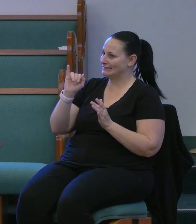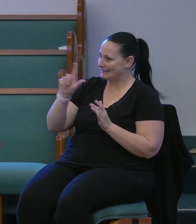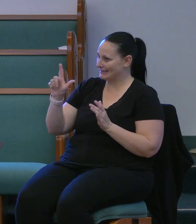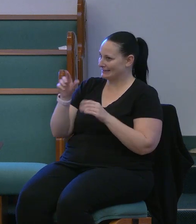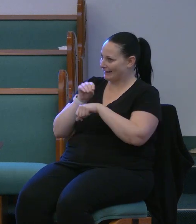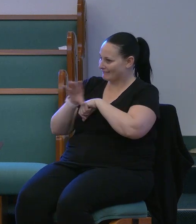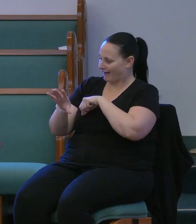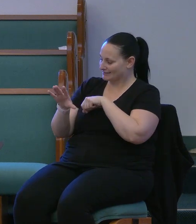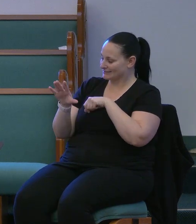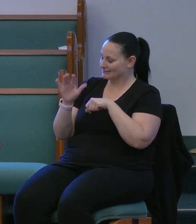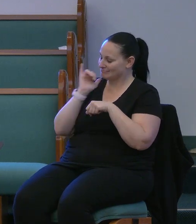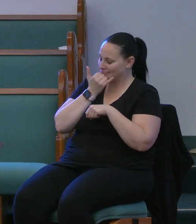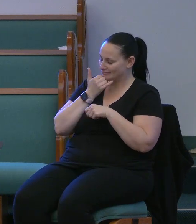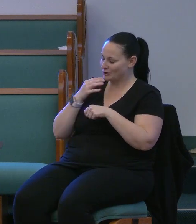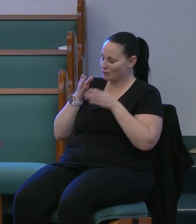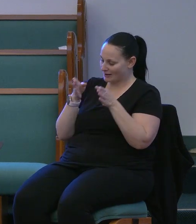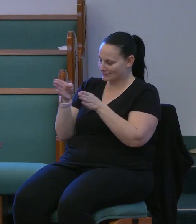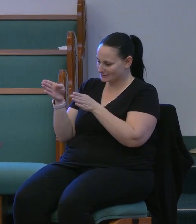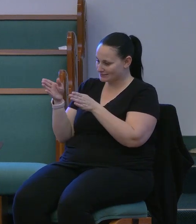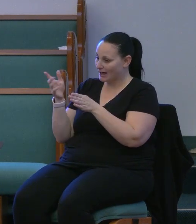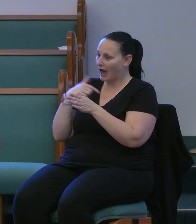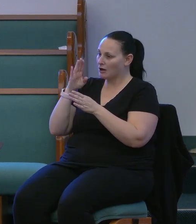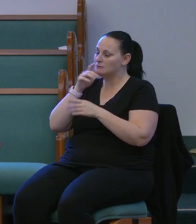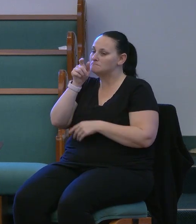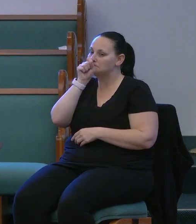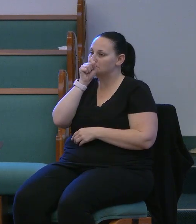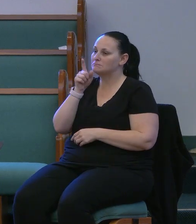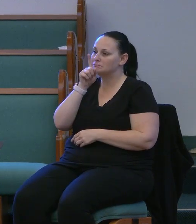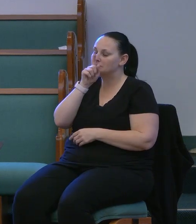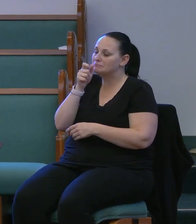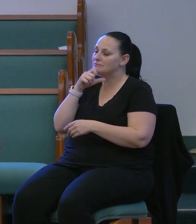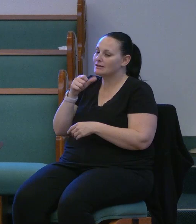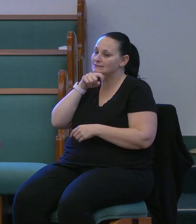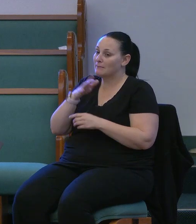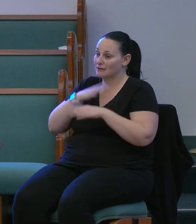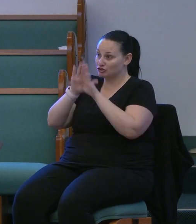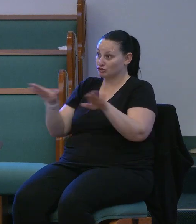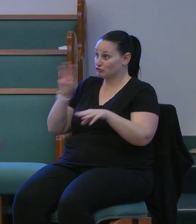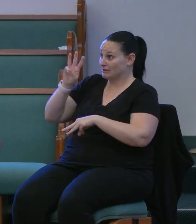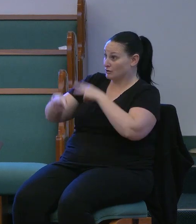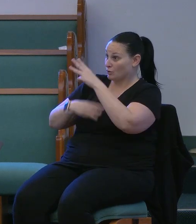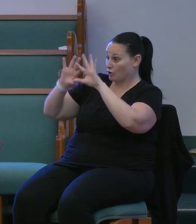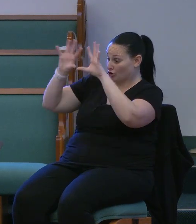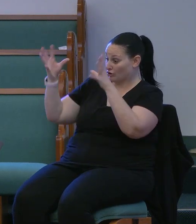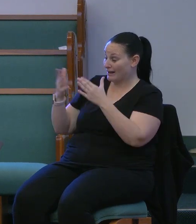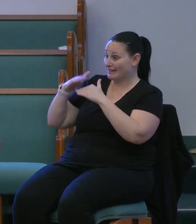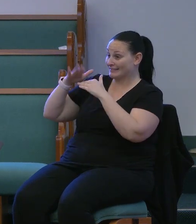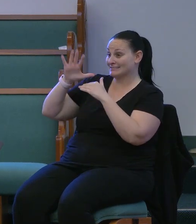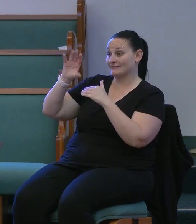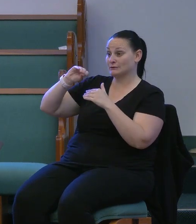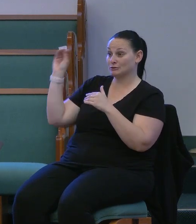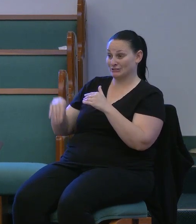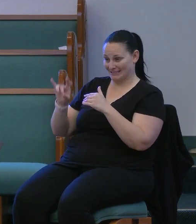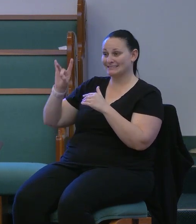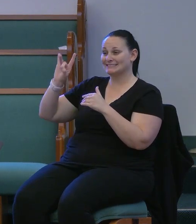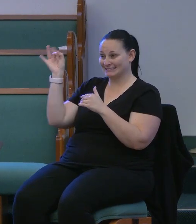ill-advised ways. I'll keep from my children. The world is at least 50%